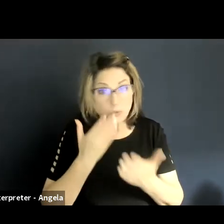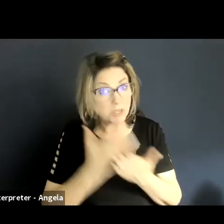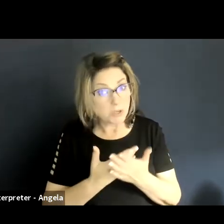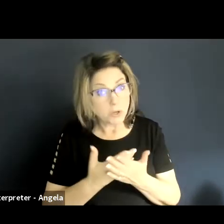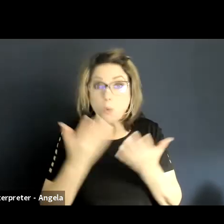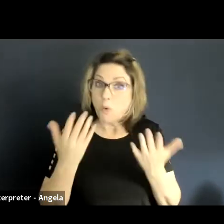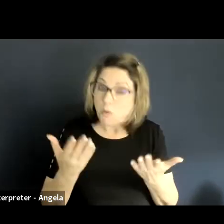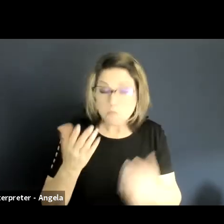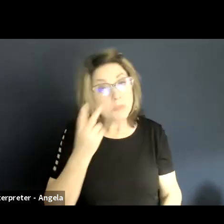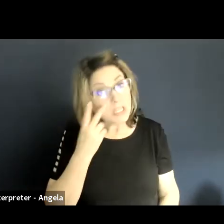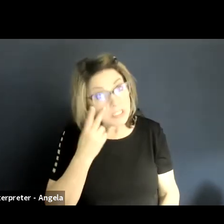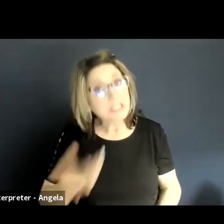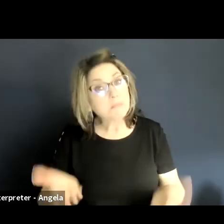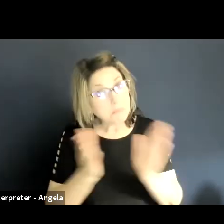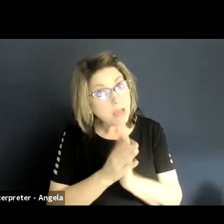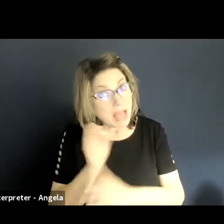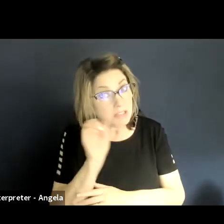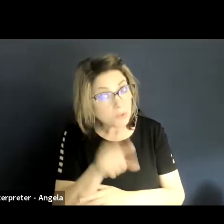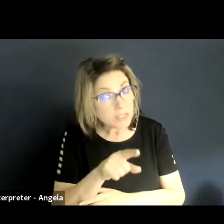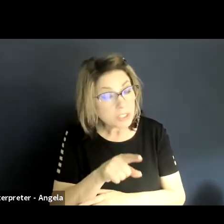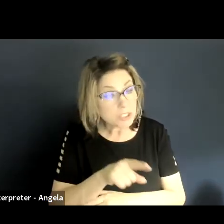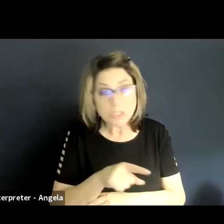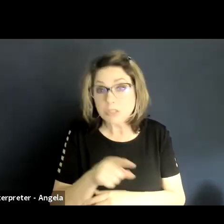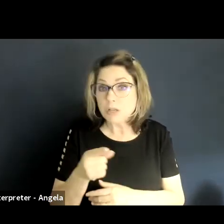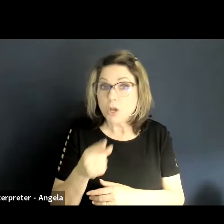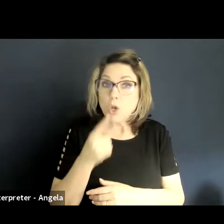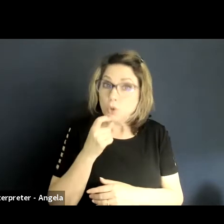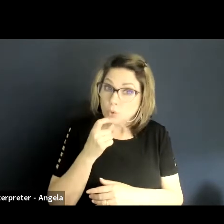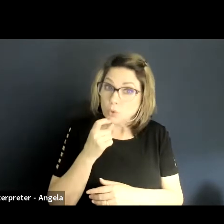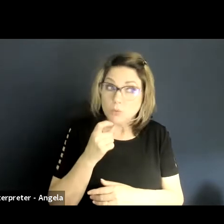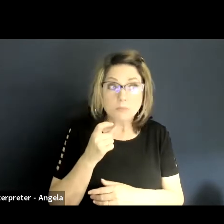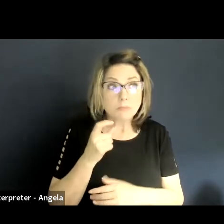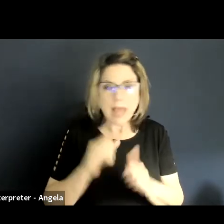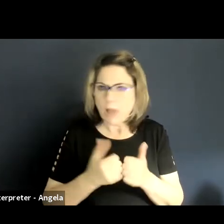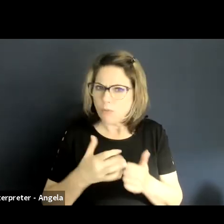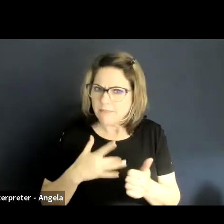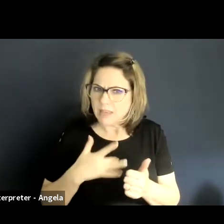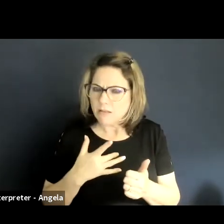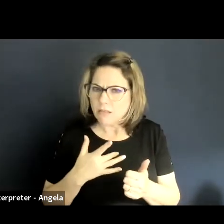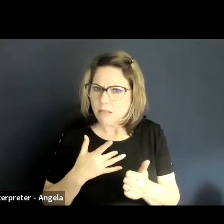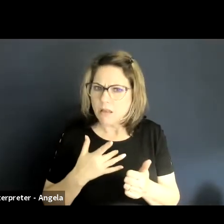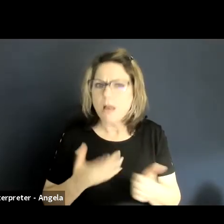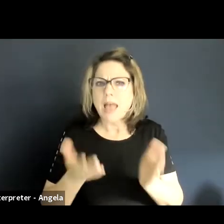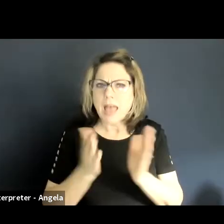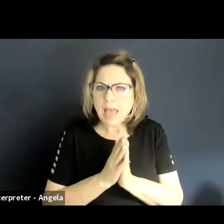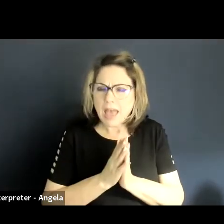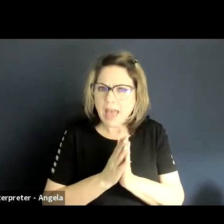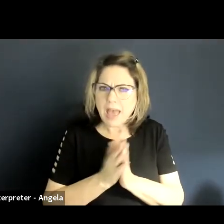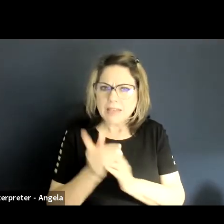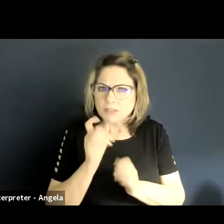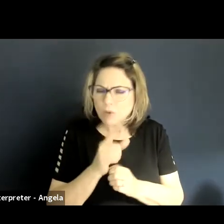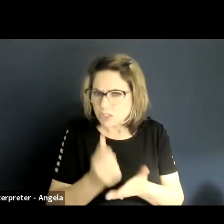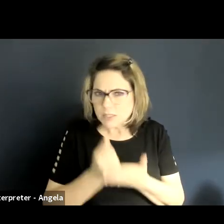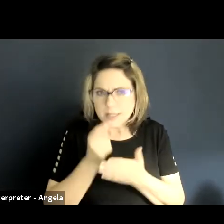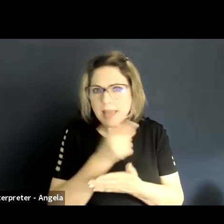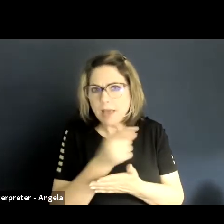let's see, let's ask questions about it. Who used it? How they feel about it? I mean, ask questions that help